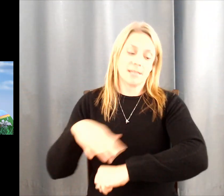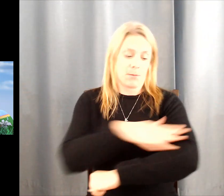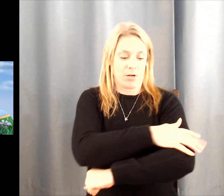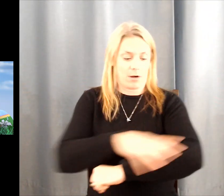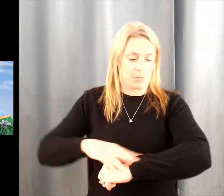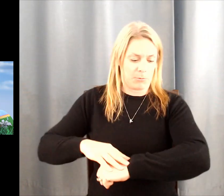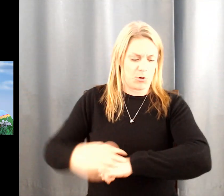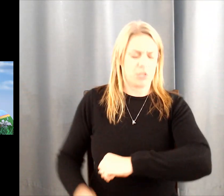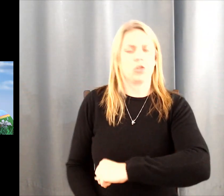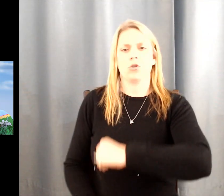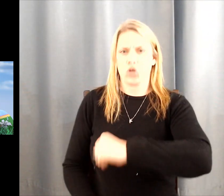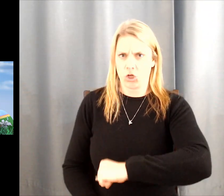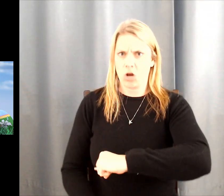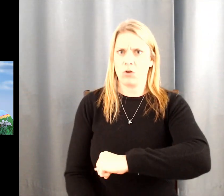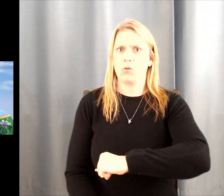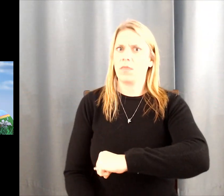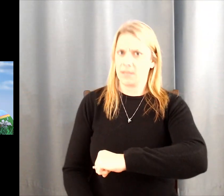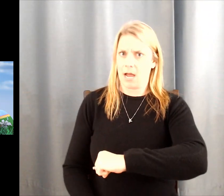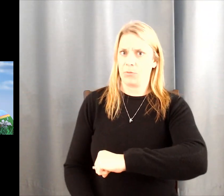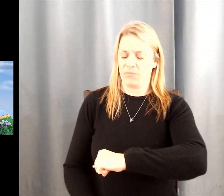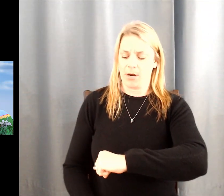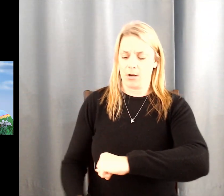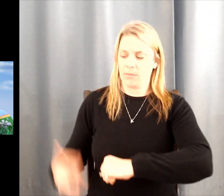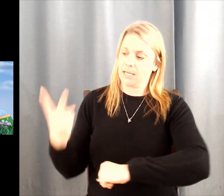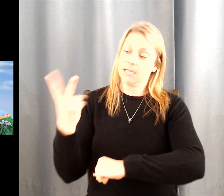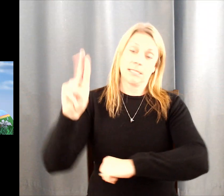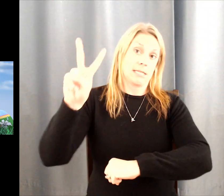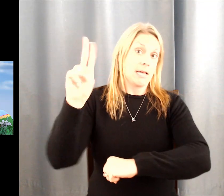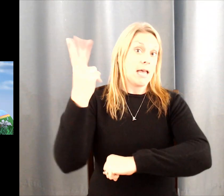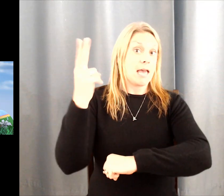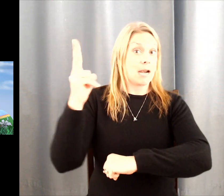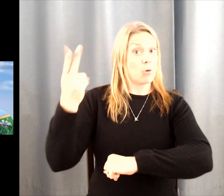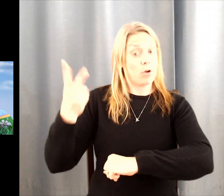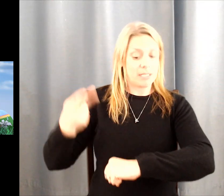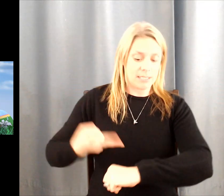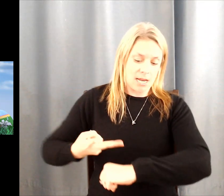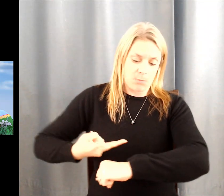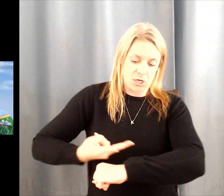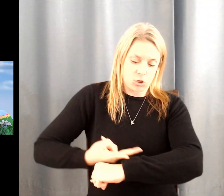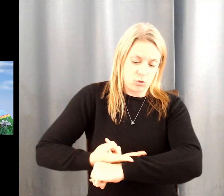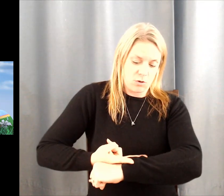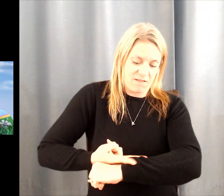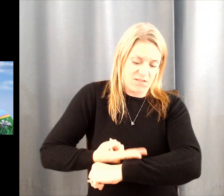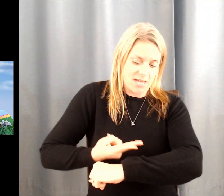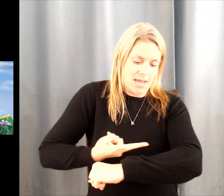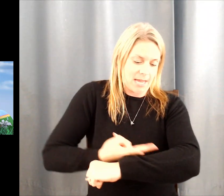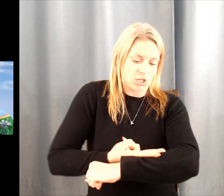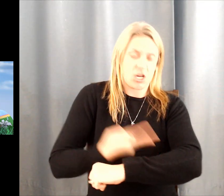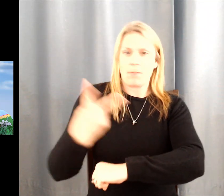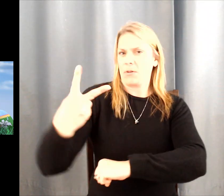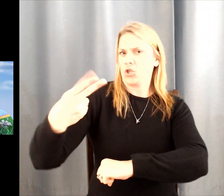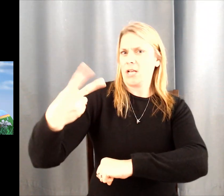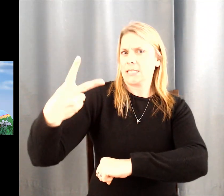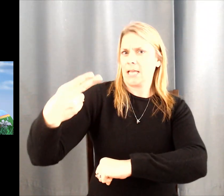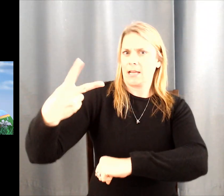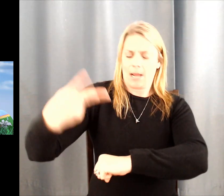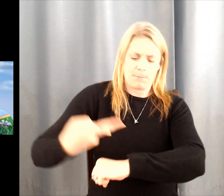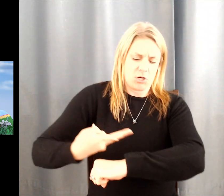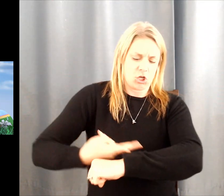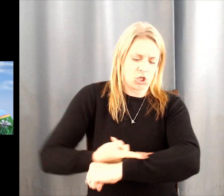arm, I'm going to show the top of my arm like this. And I'm going to take my 2V hand shape just like I'm